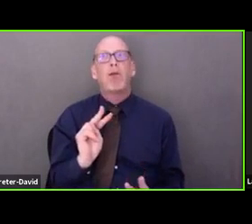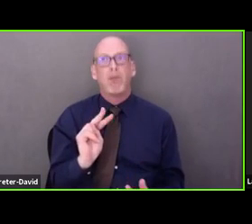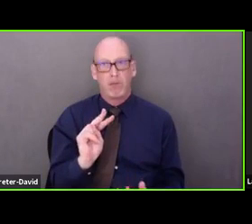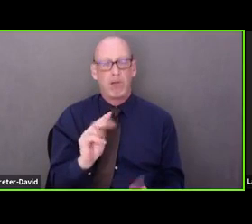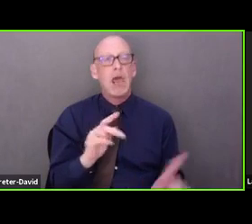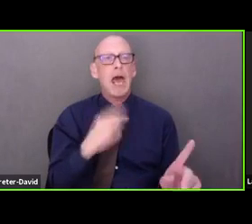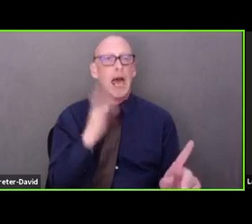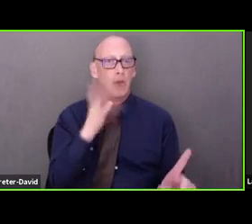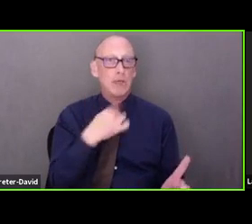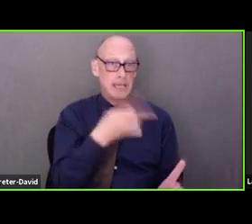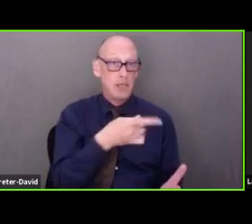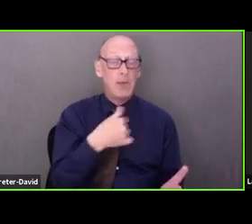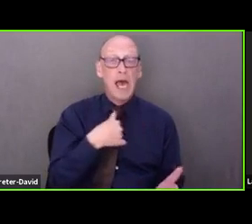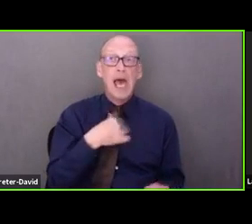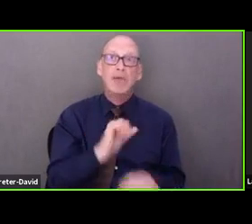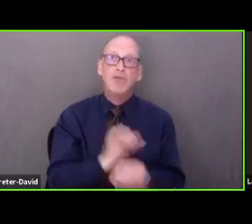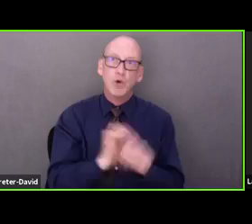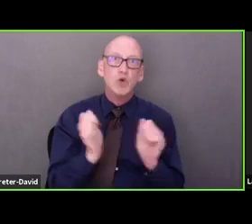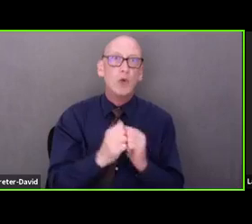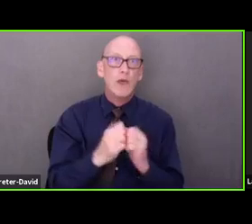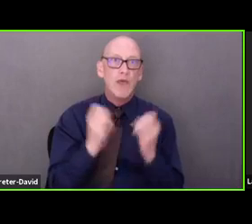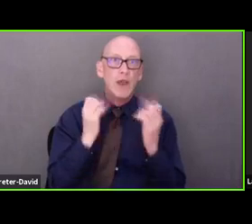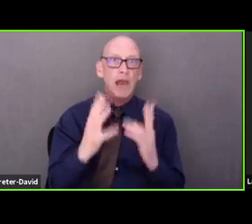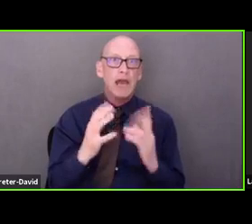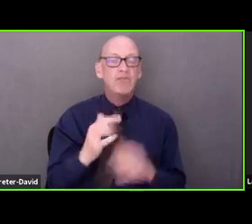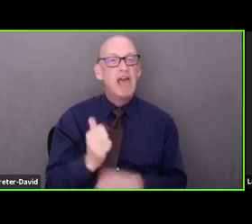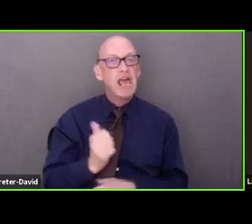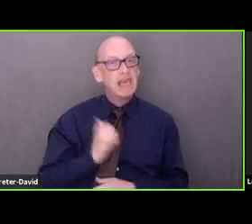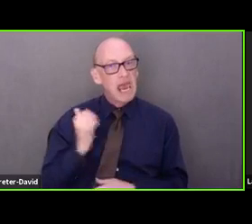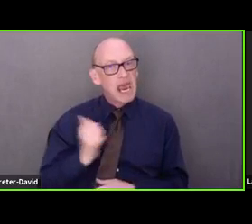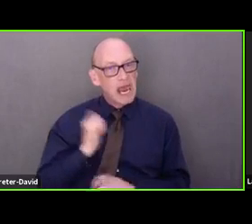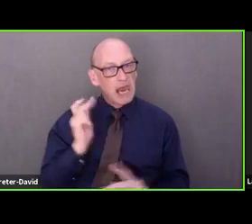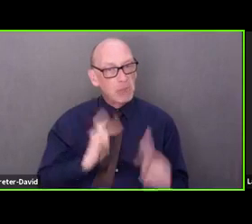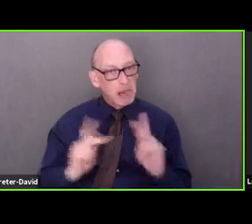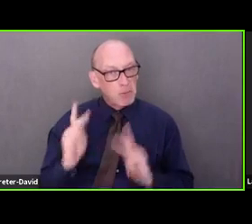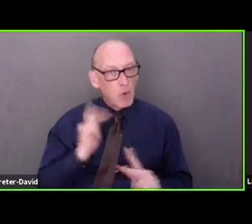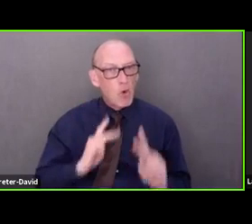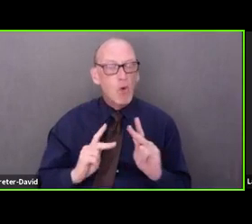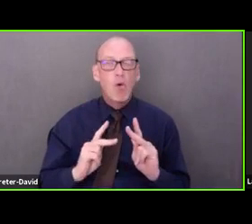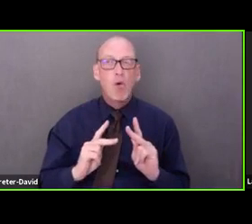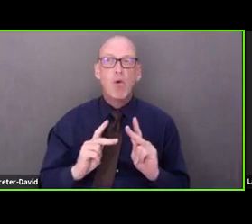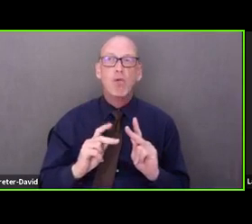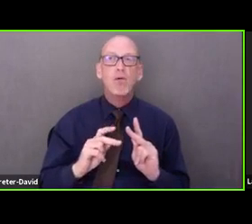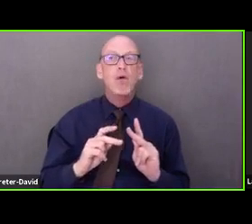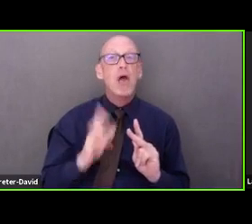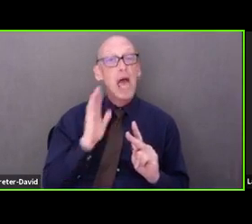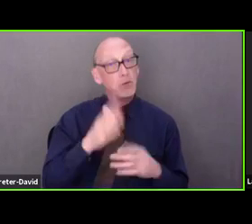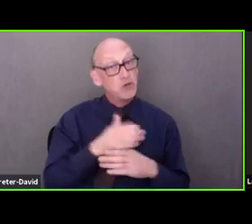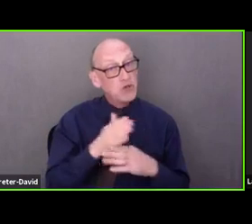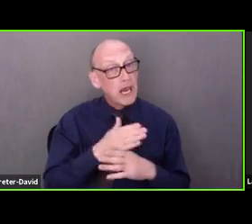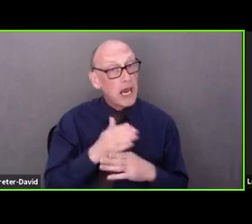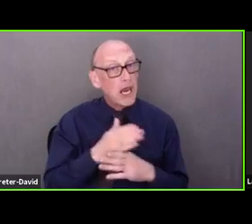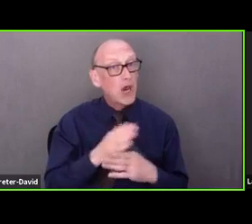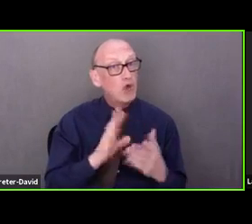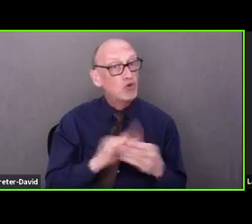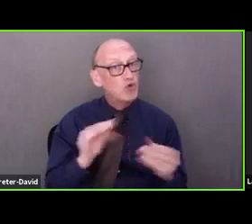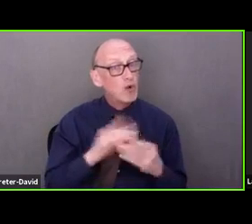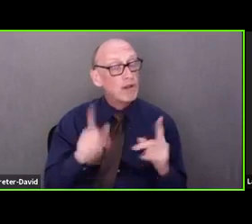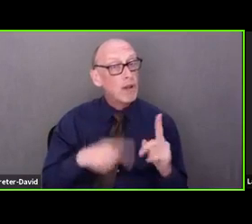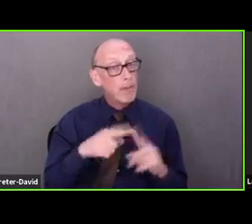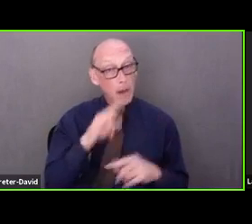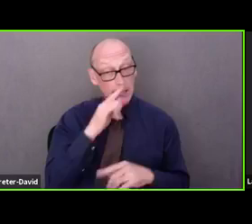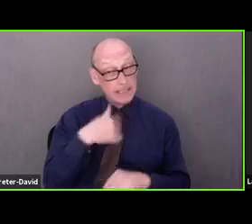worked with lots of juvenile delinquents and a lot of gang members over the years. And I will share some of the stories about some of the kids that I've worked